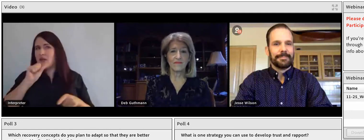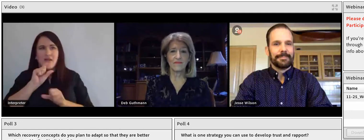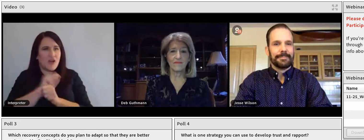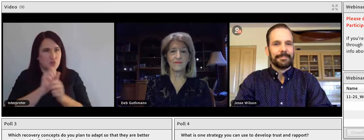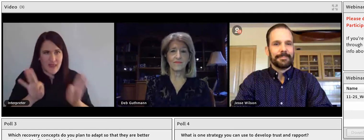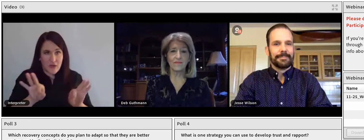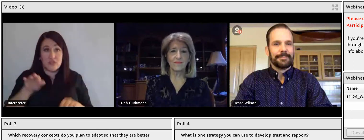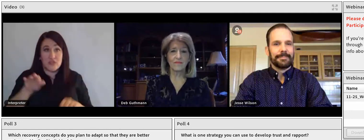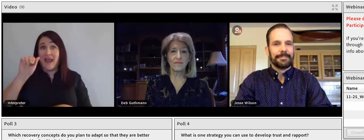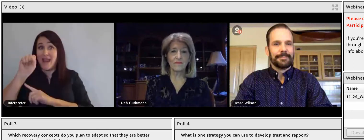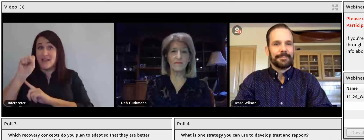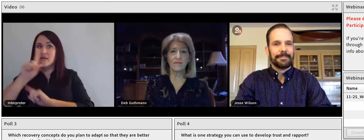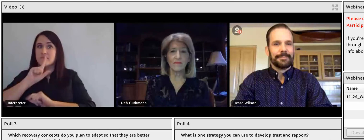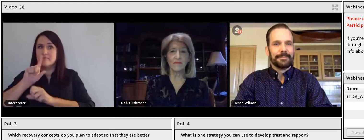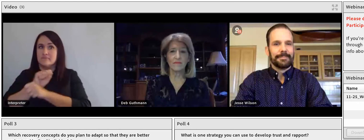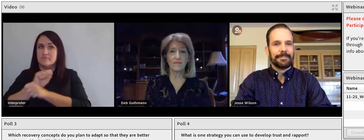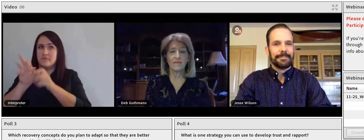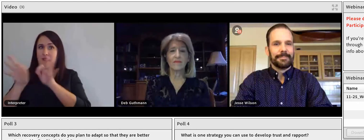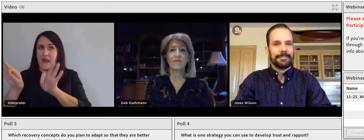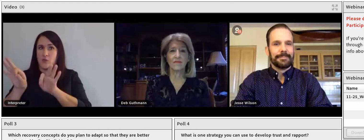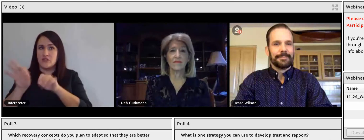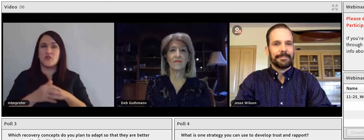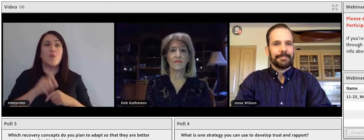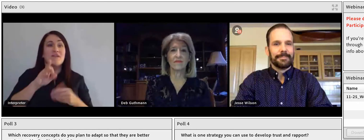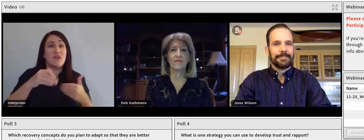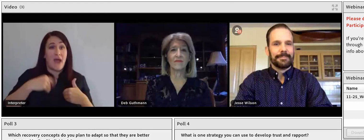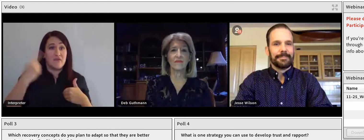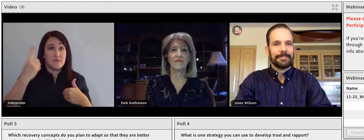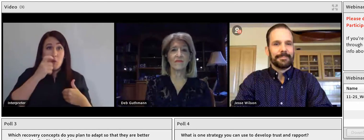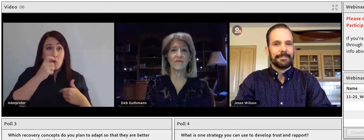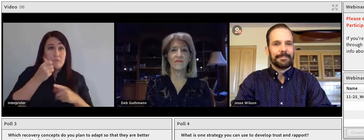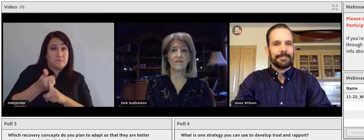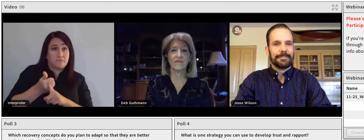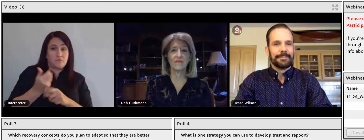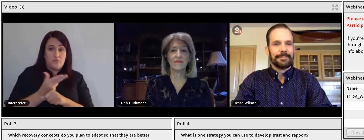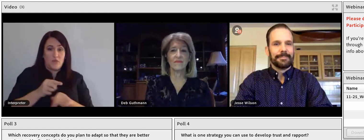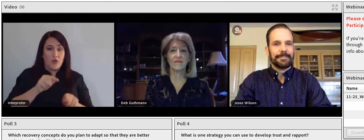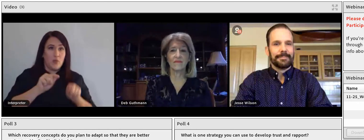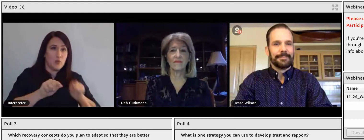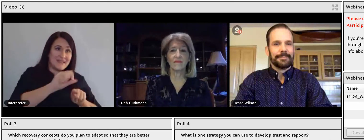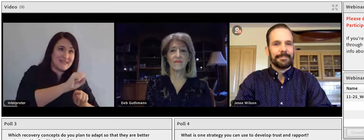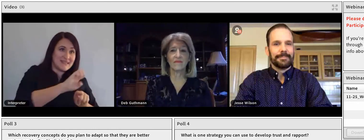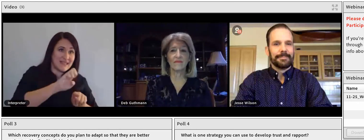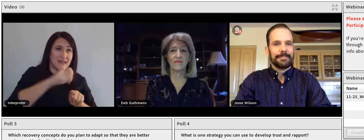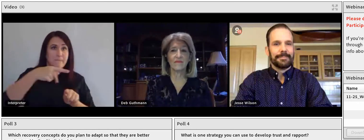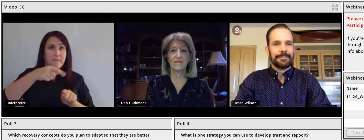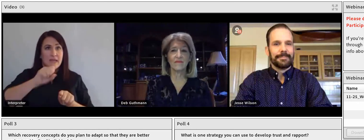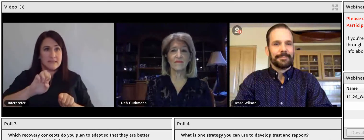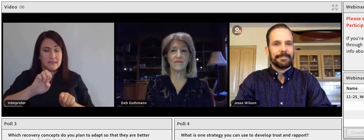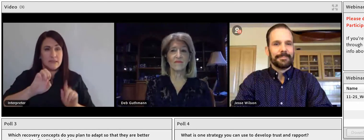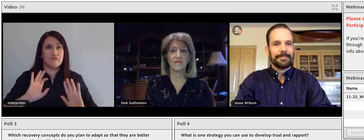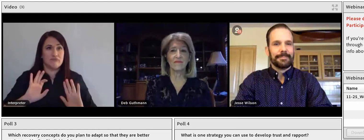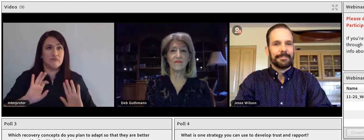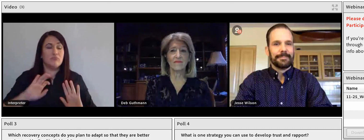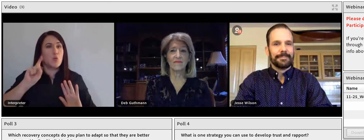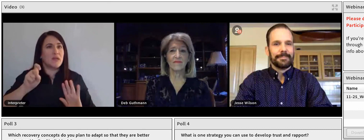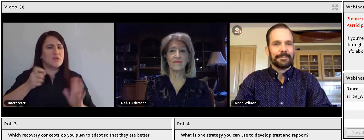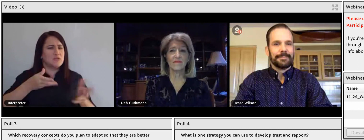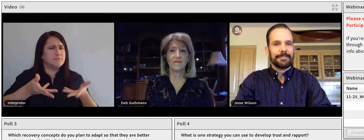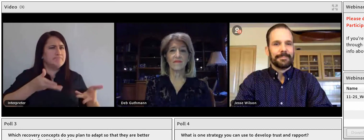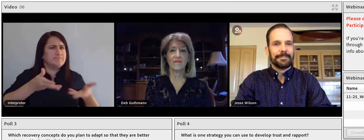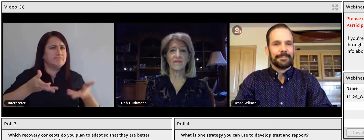American Sign Language is a true language. So if you have a person who uses either C or PSE, you'll need to work